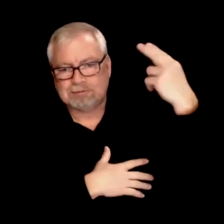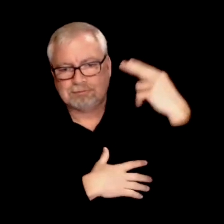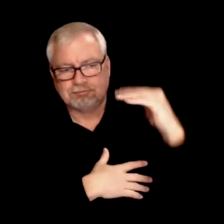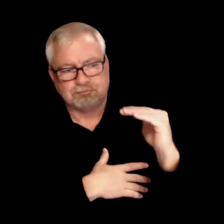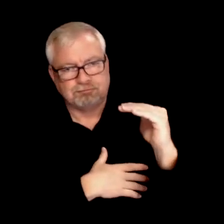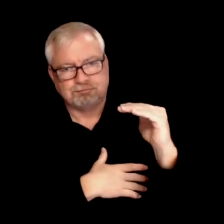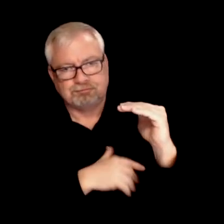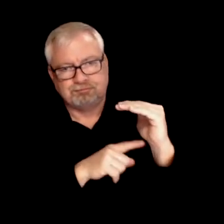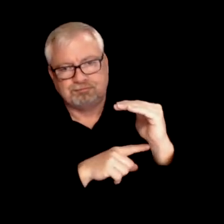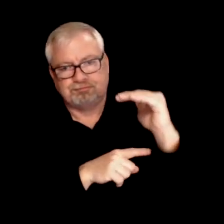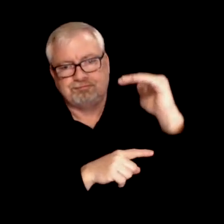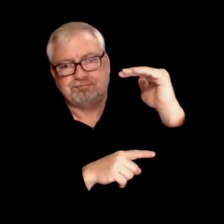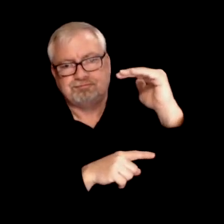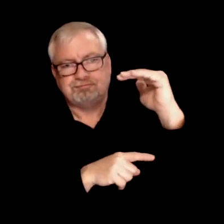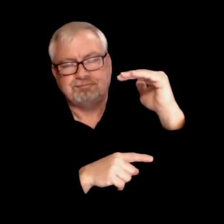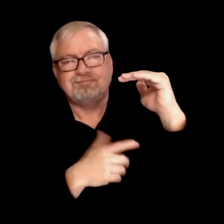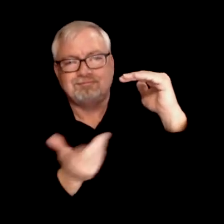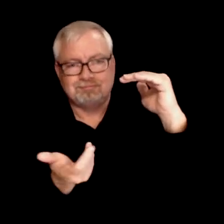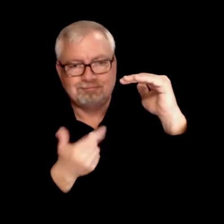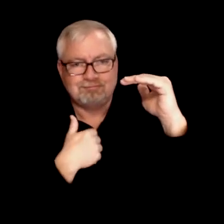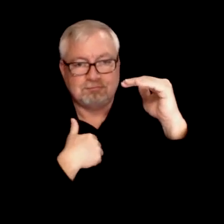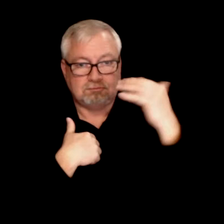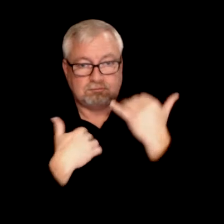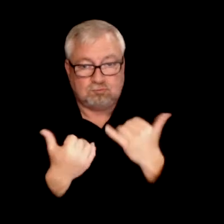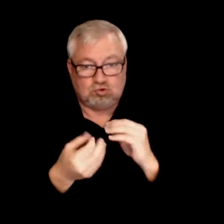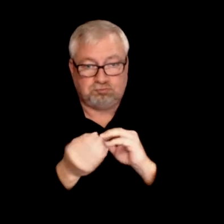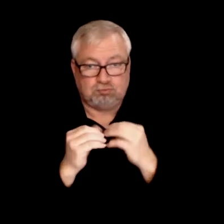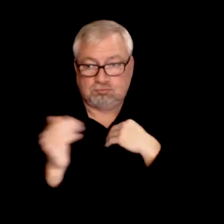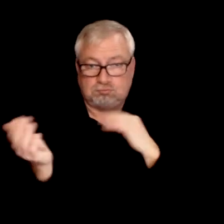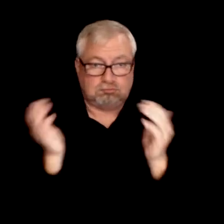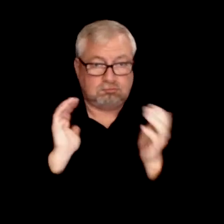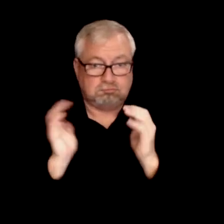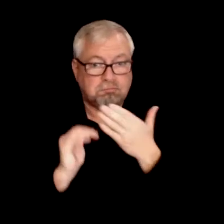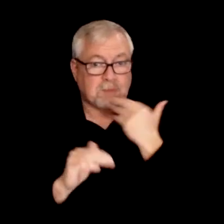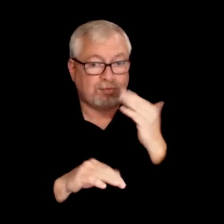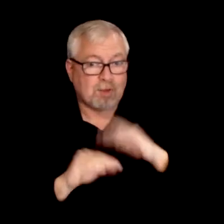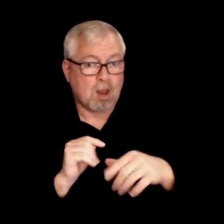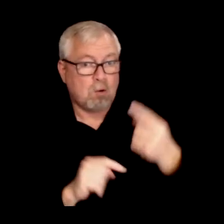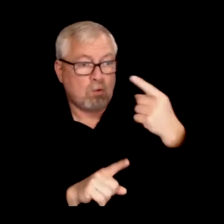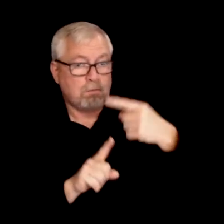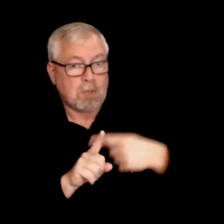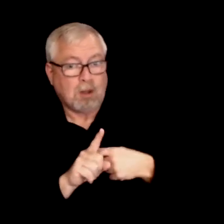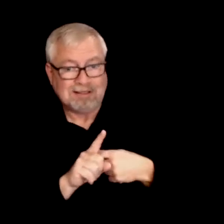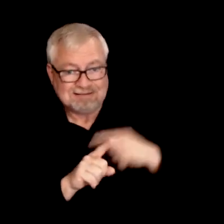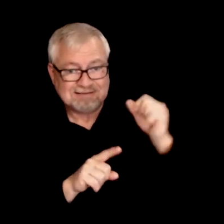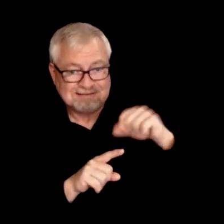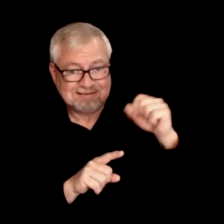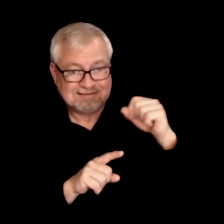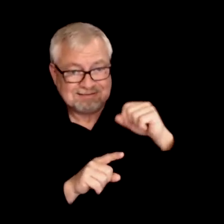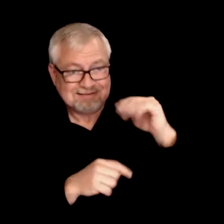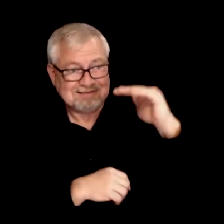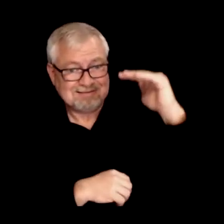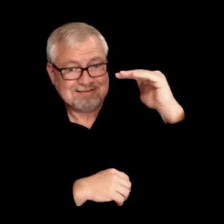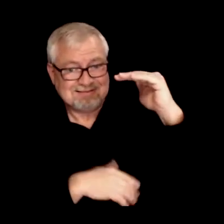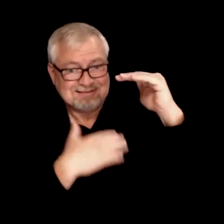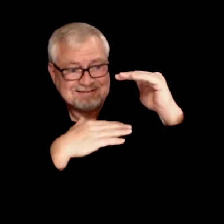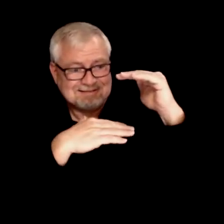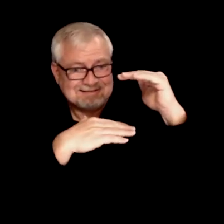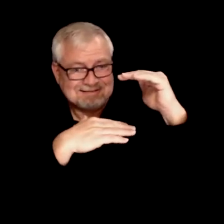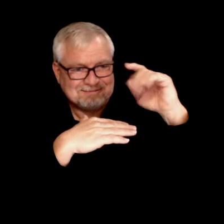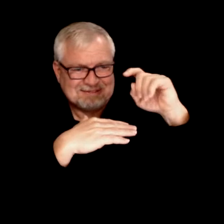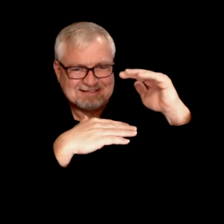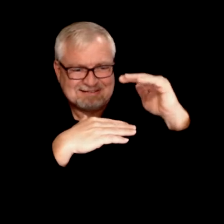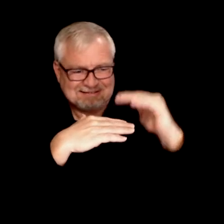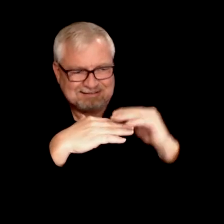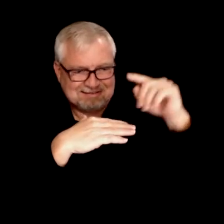peak, we're definitely in much better shape than we were a month ago, but we are still in a situation where there's just a lot of virus